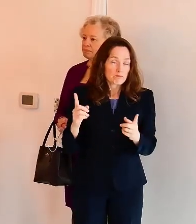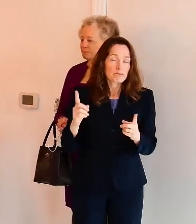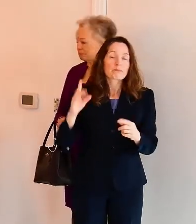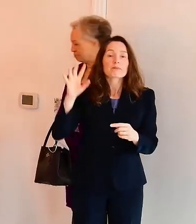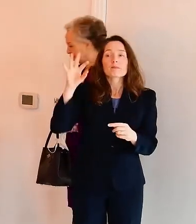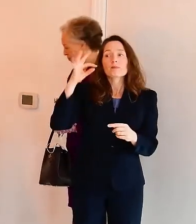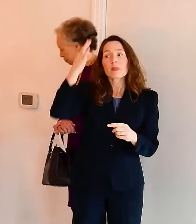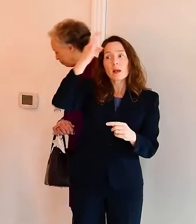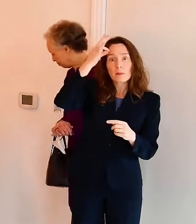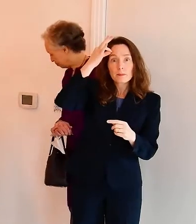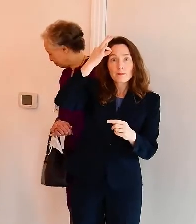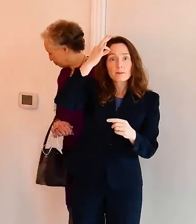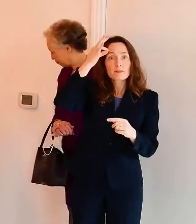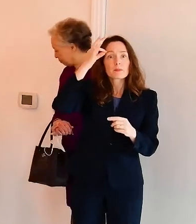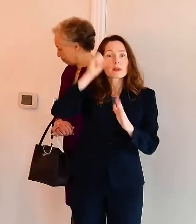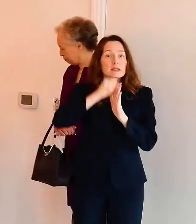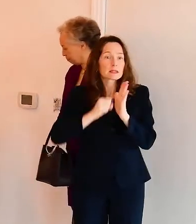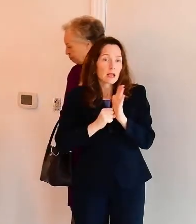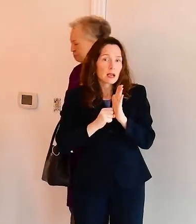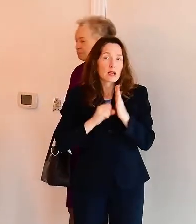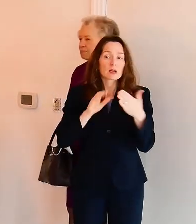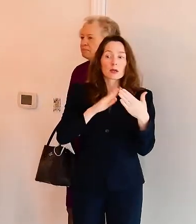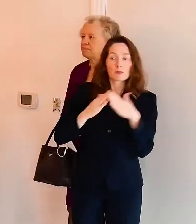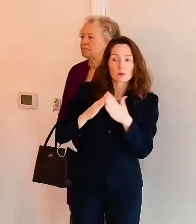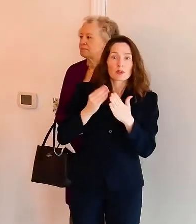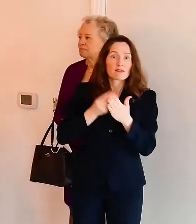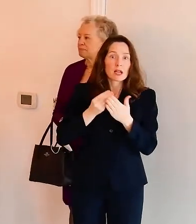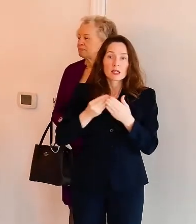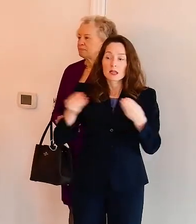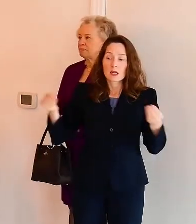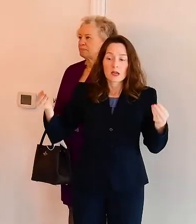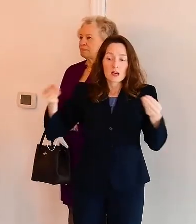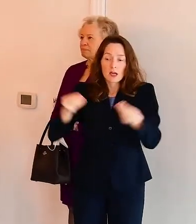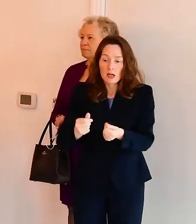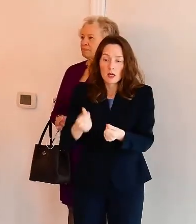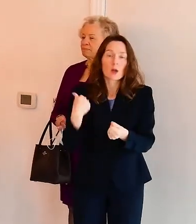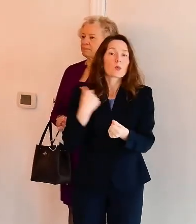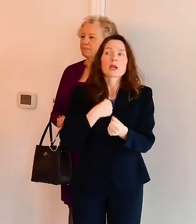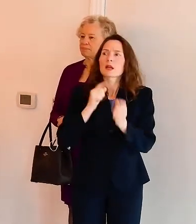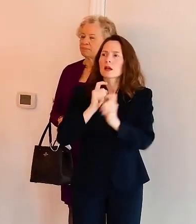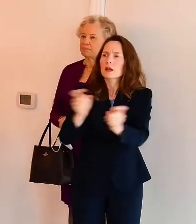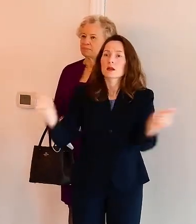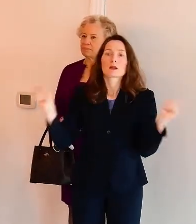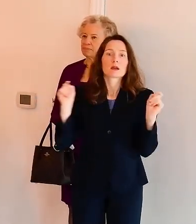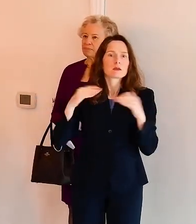funding, we were able to distribute more than $20 million to